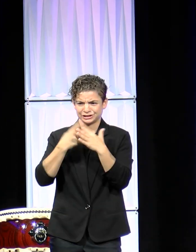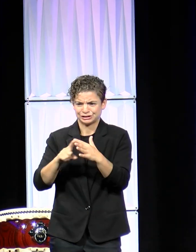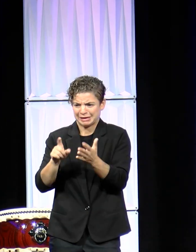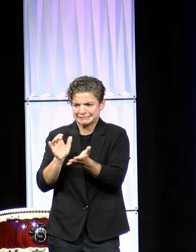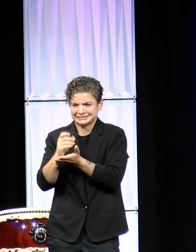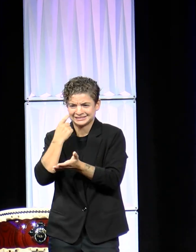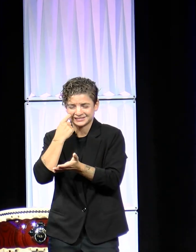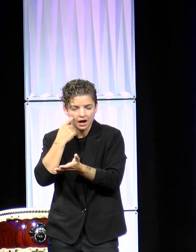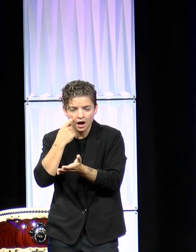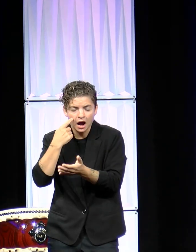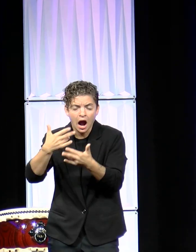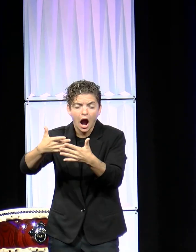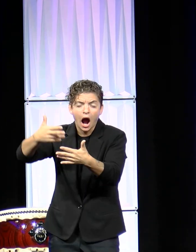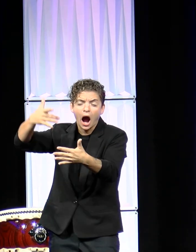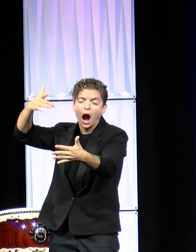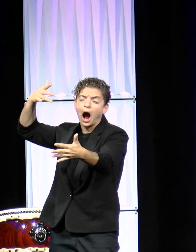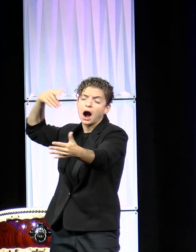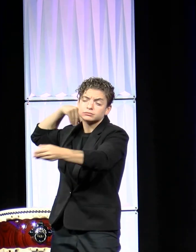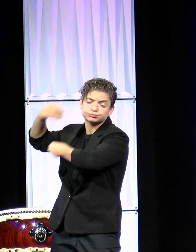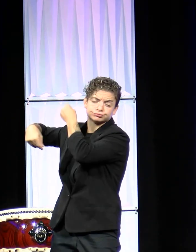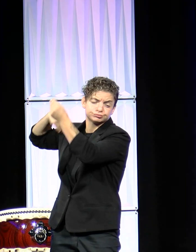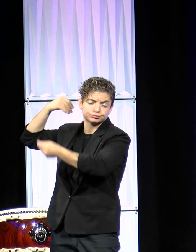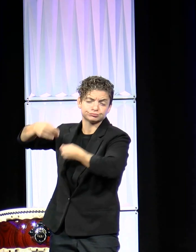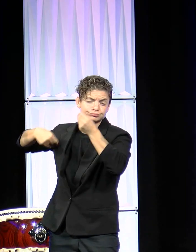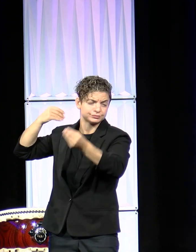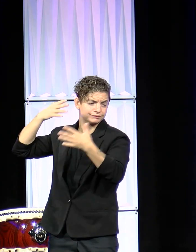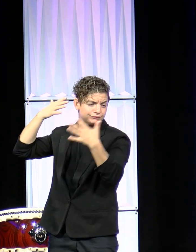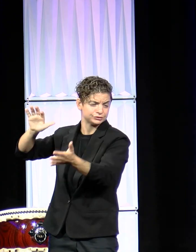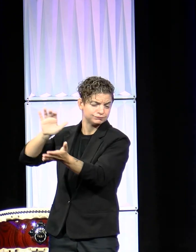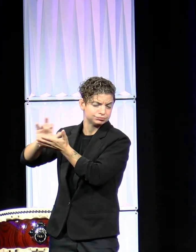and intergenerational harms that have been caused?